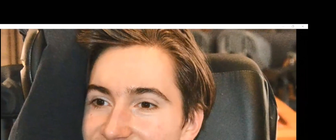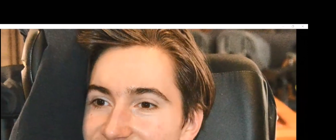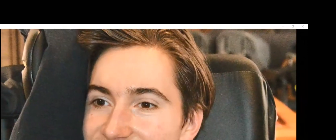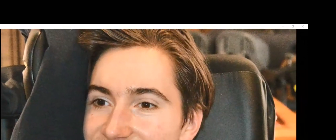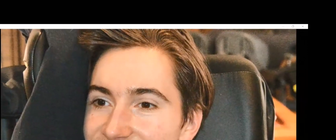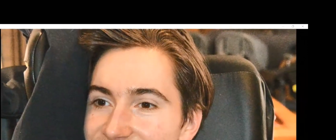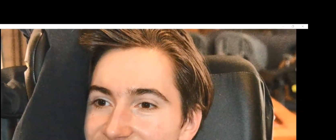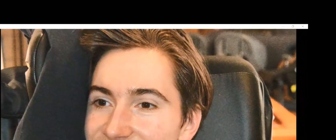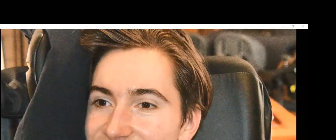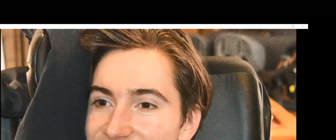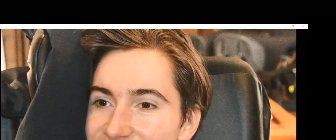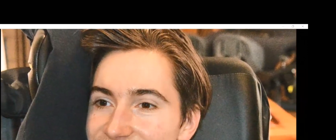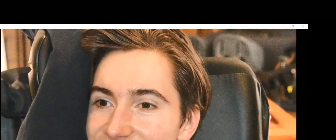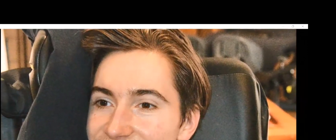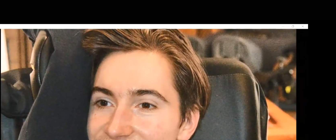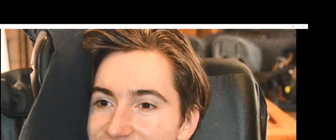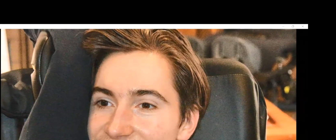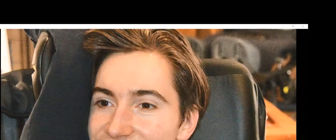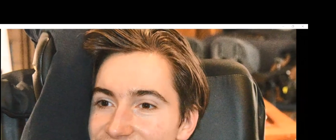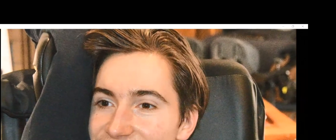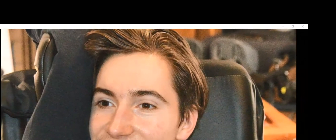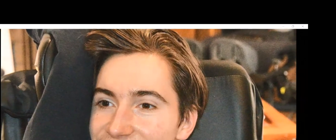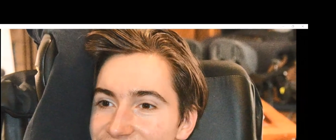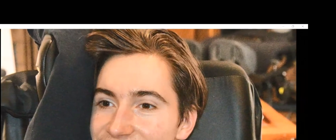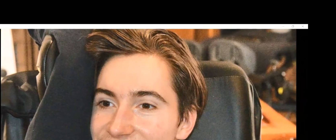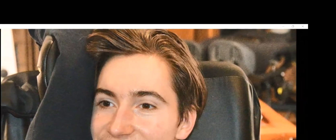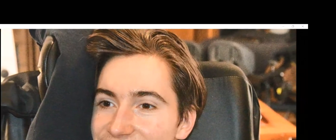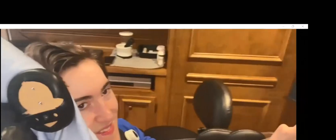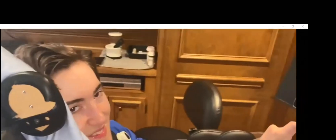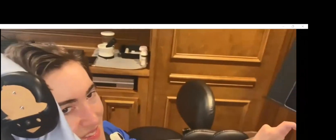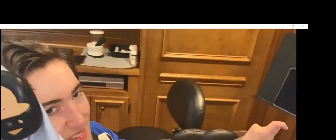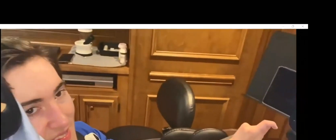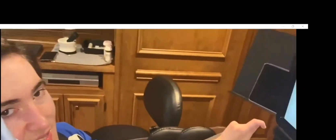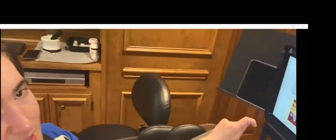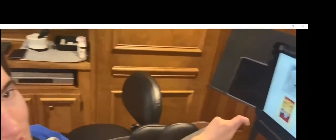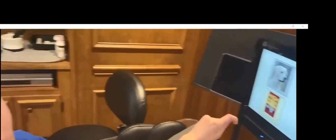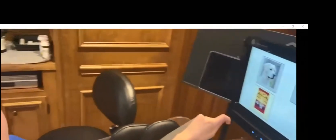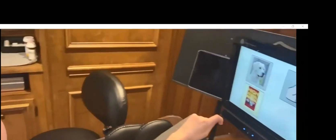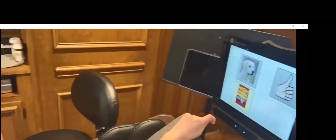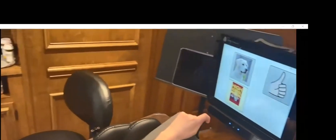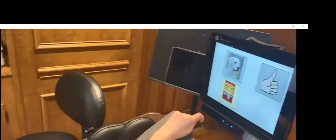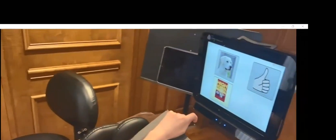I love music. My neuronode can let me choose what I would like to listen to.